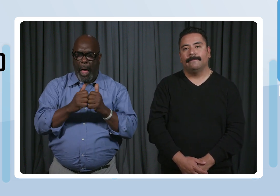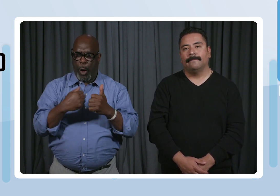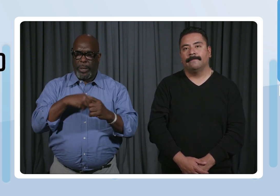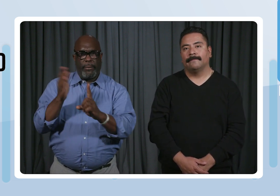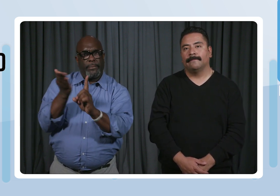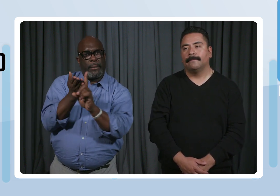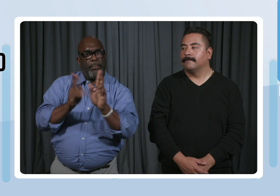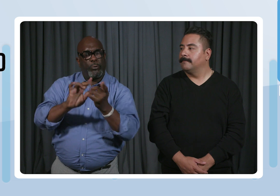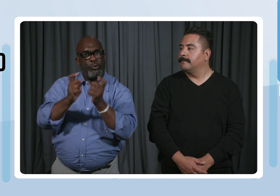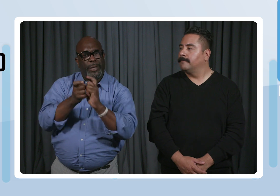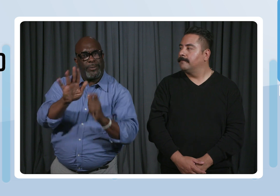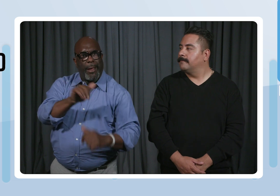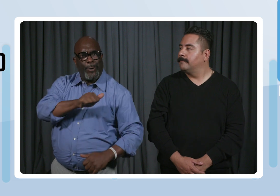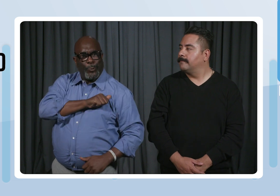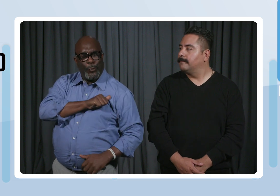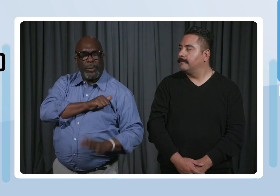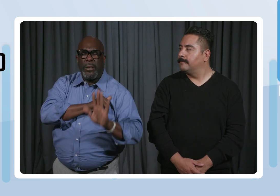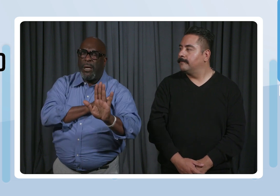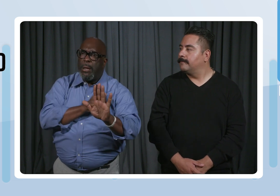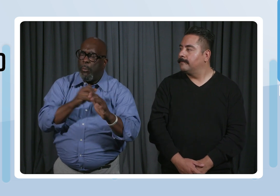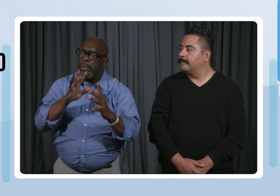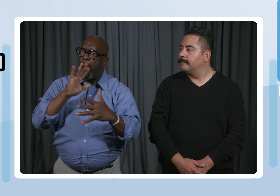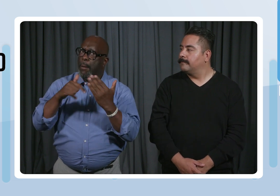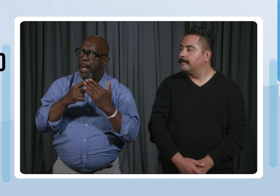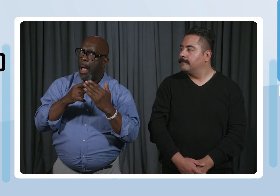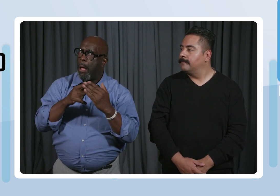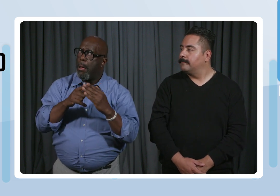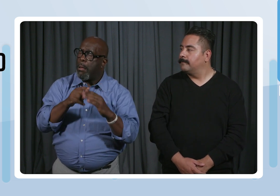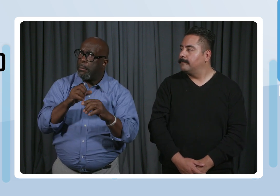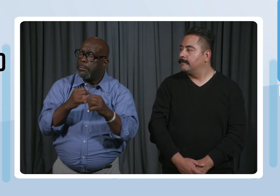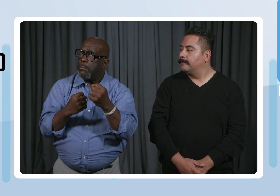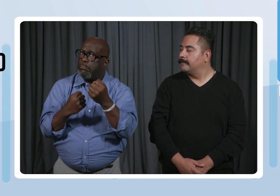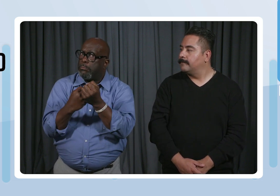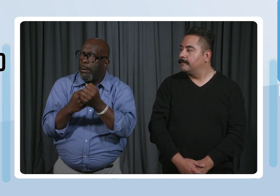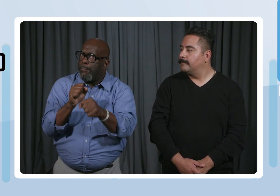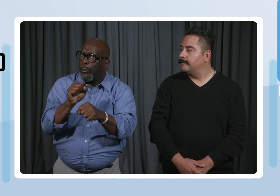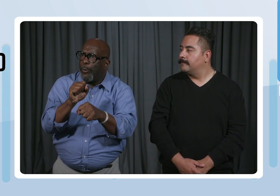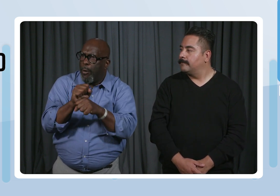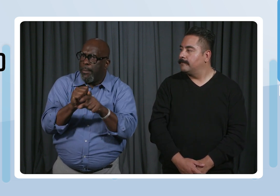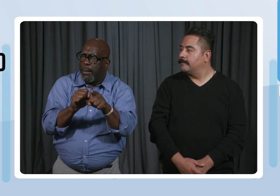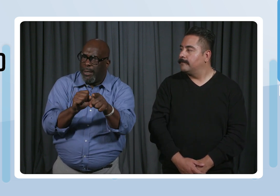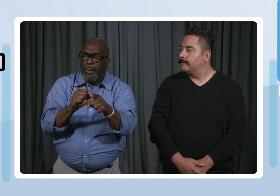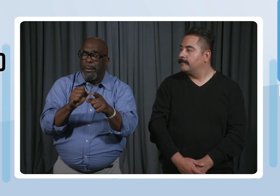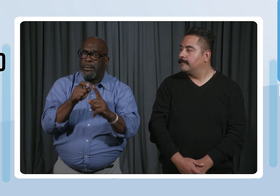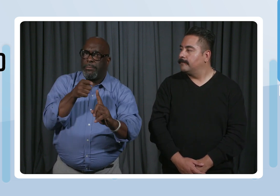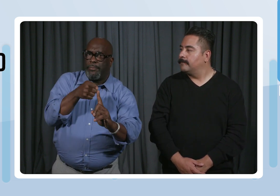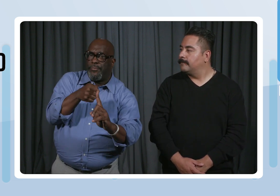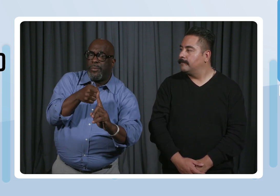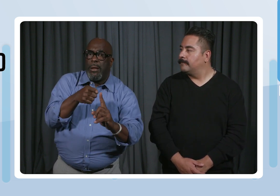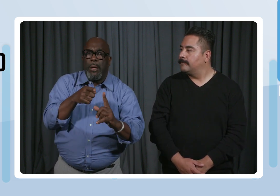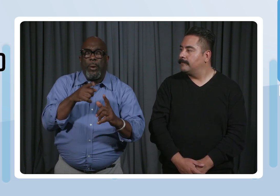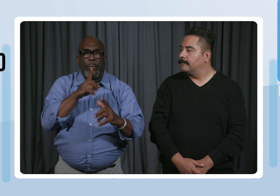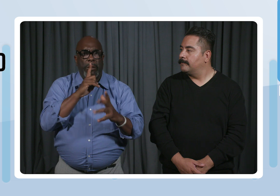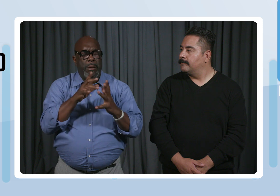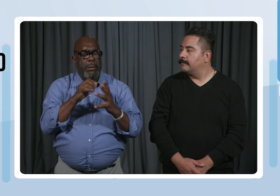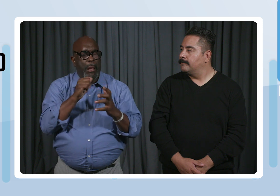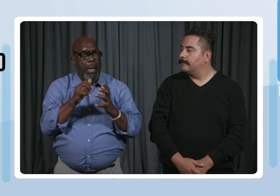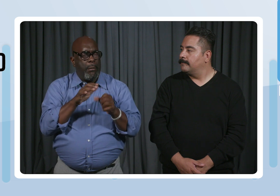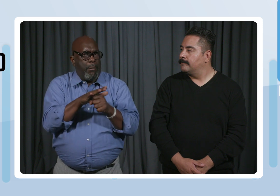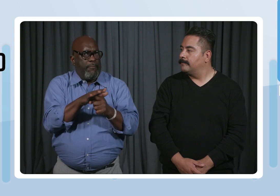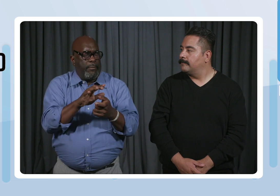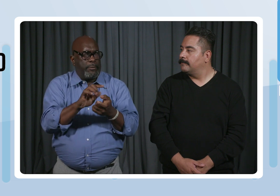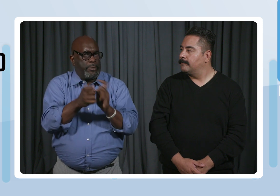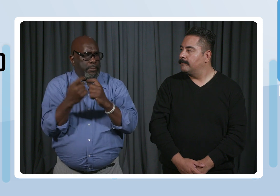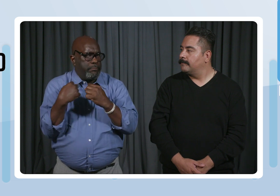And when we think about employment specifically, I mean, that's one area that's seen the least amount of advancement since the passage of the ADA 34